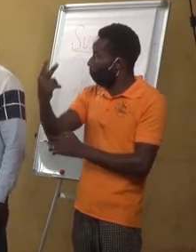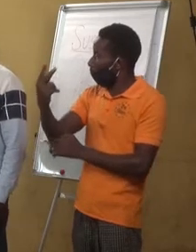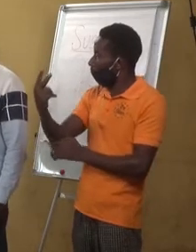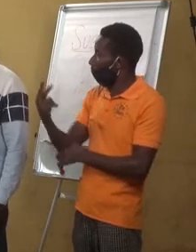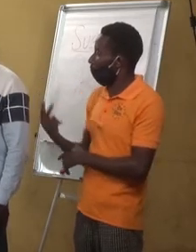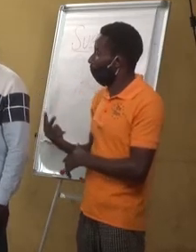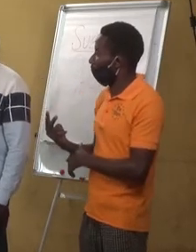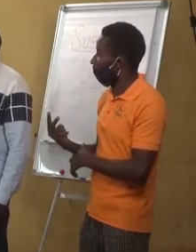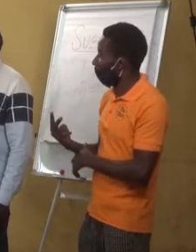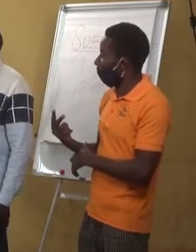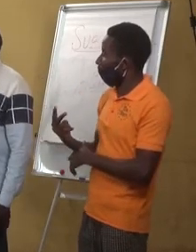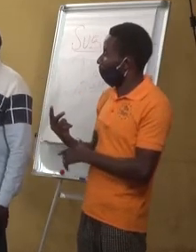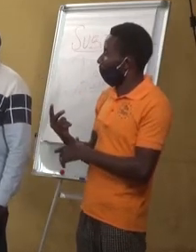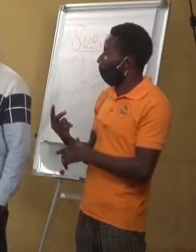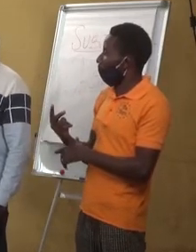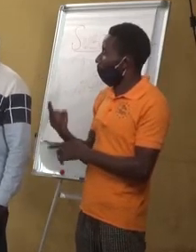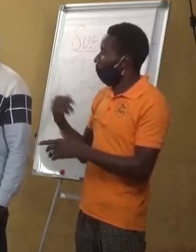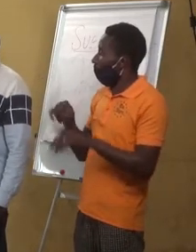describe it in chemistry as